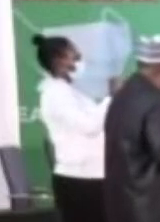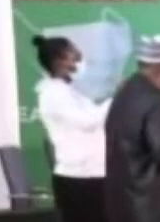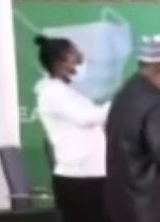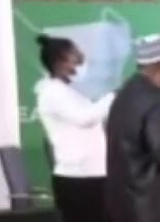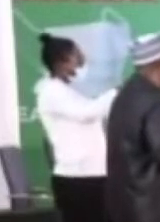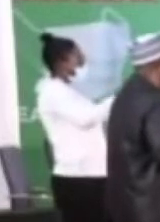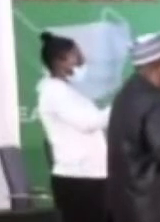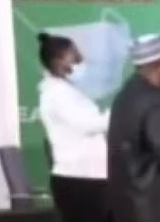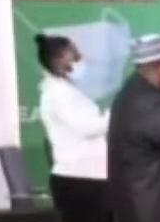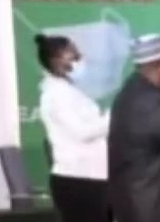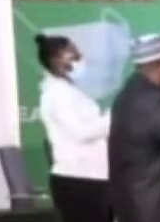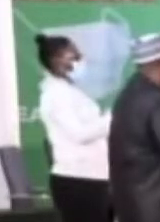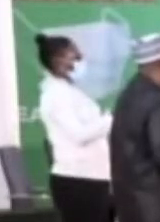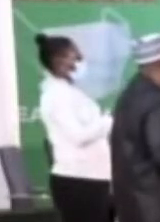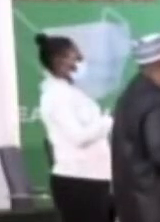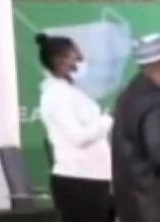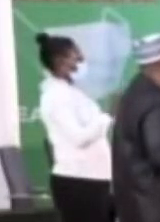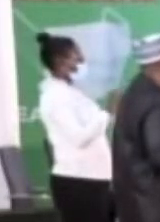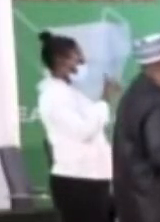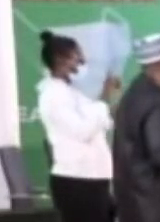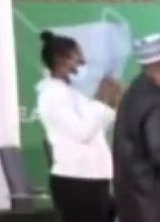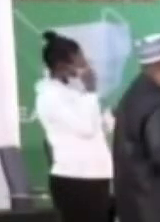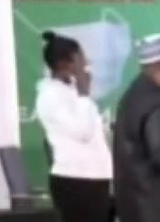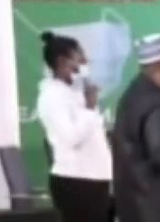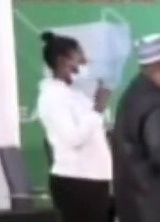No question. Okay. The